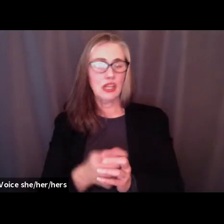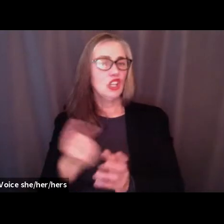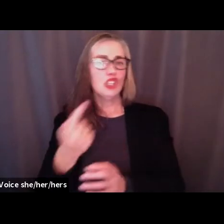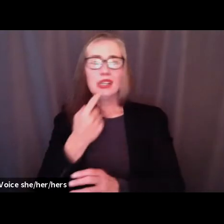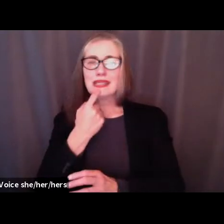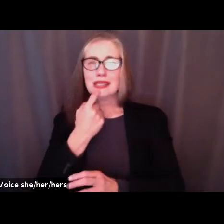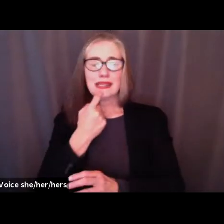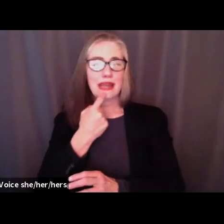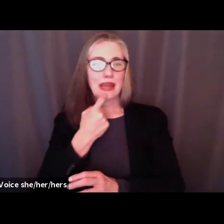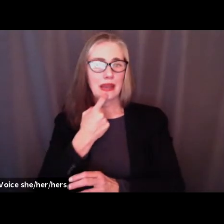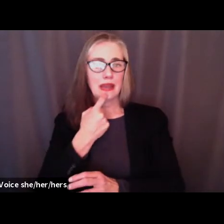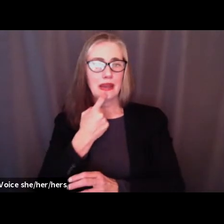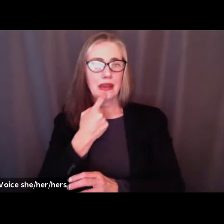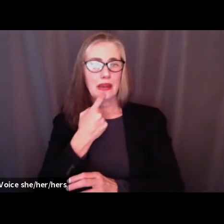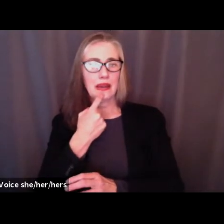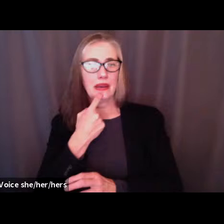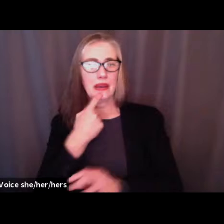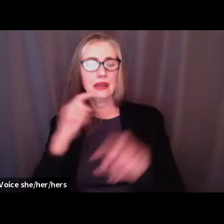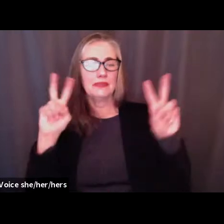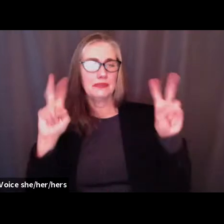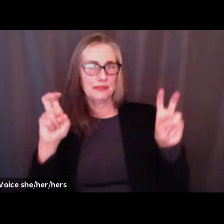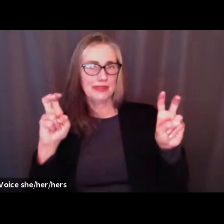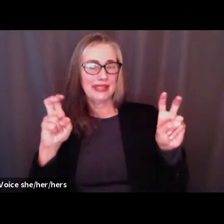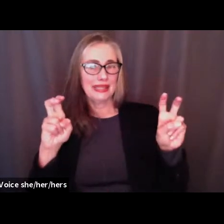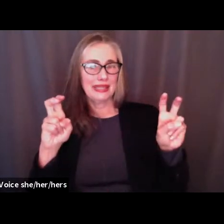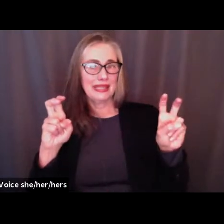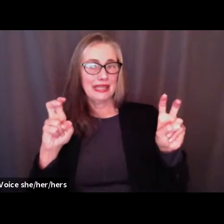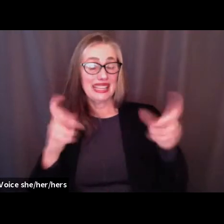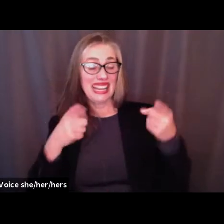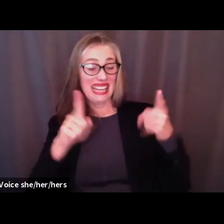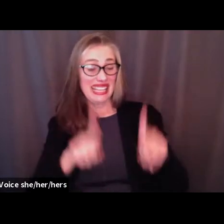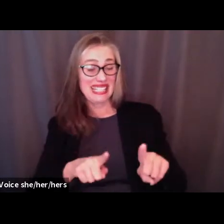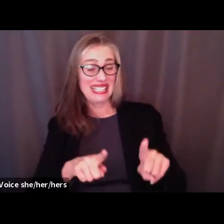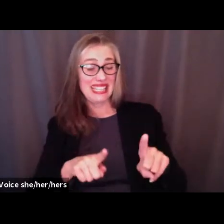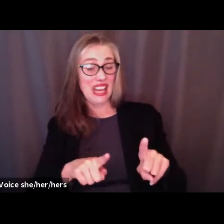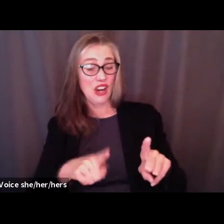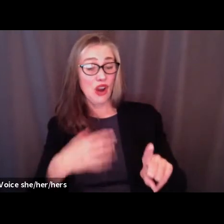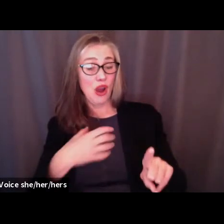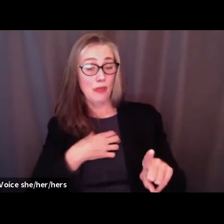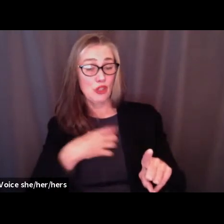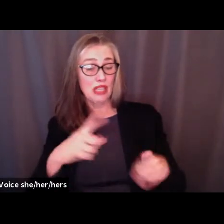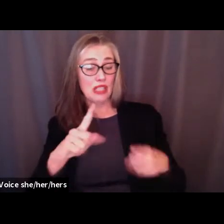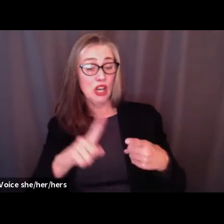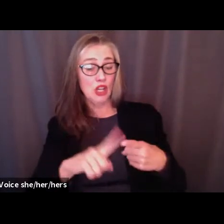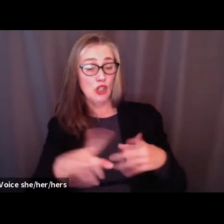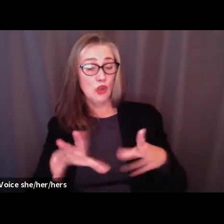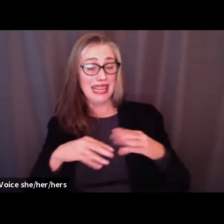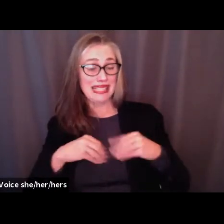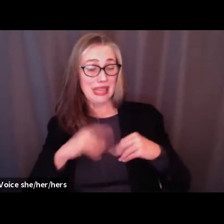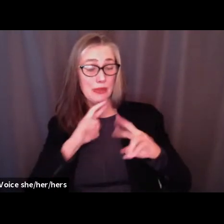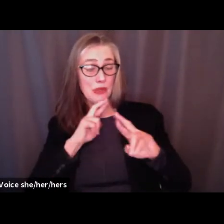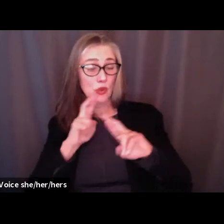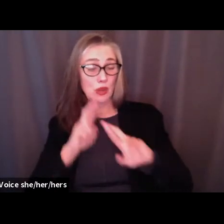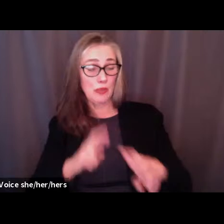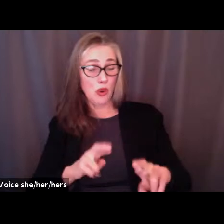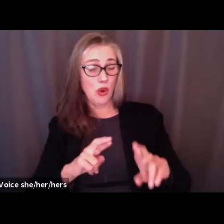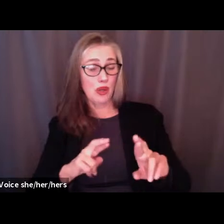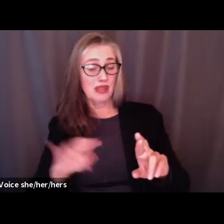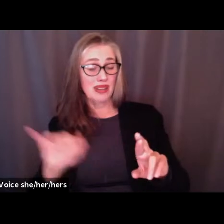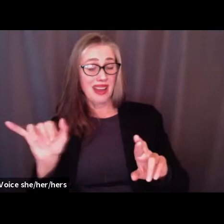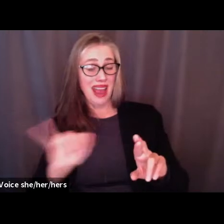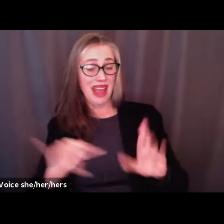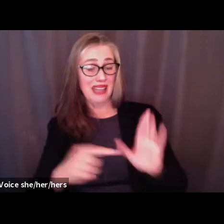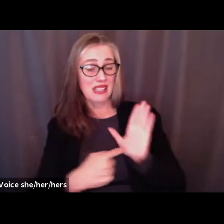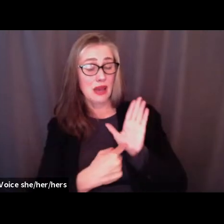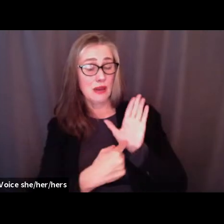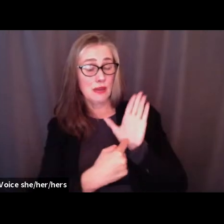say, is there objection to accepting the report as presented? Is there any objection? Is there